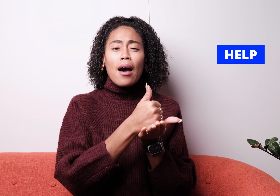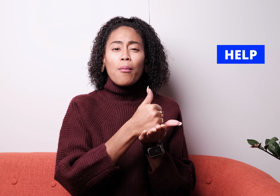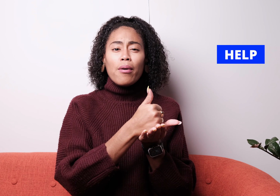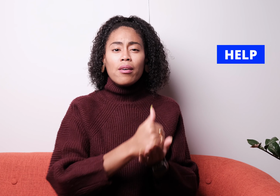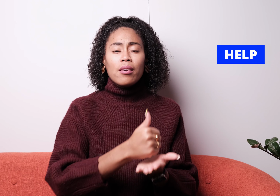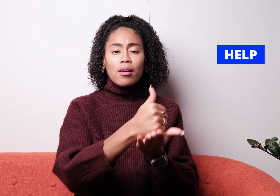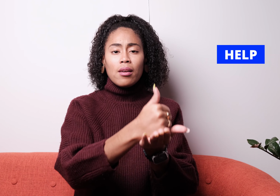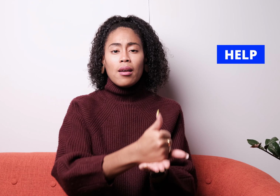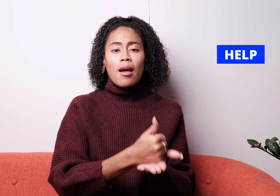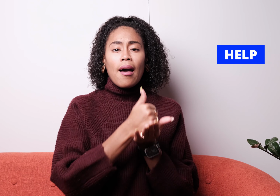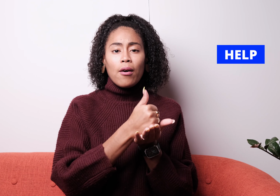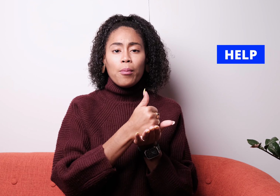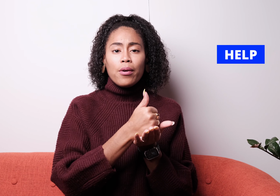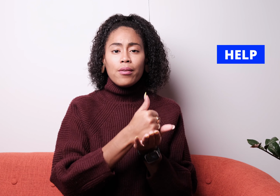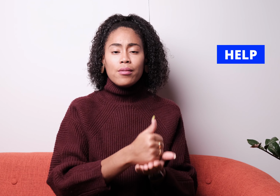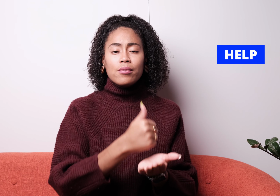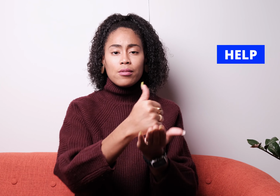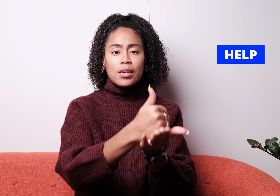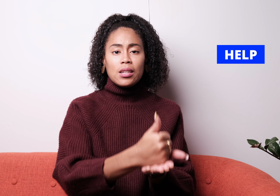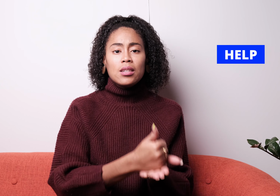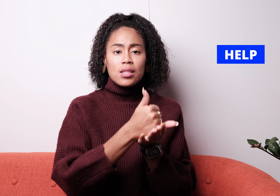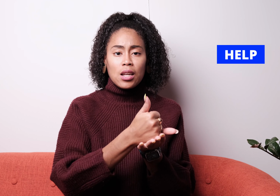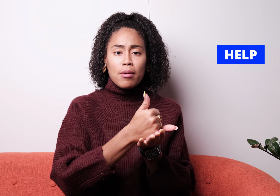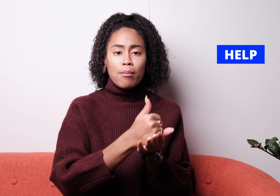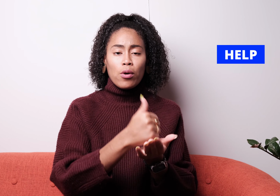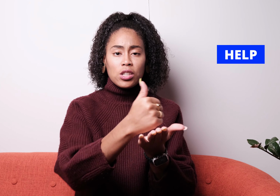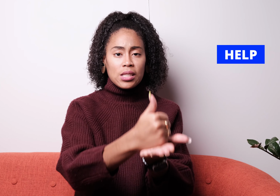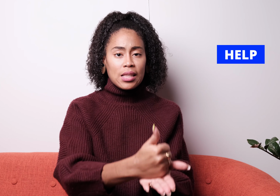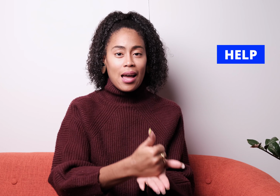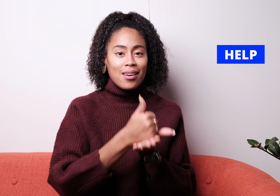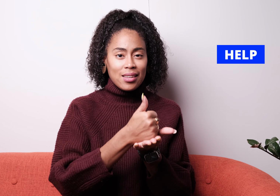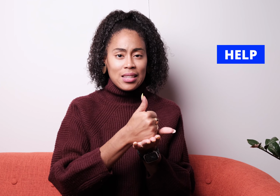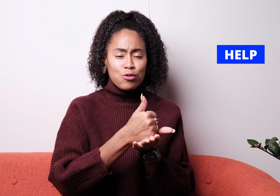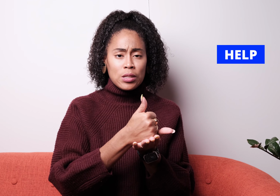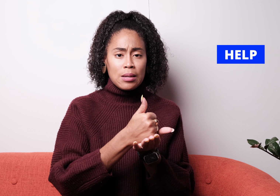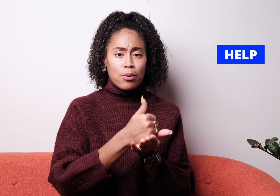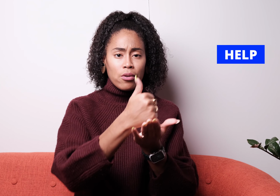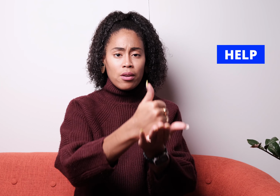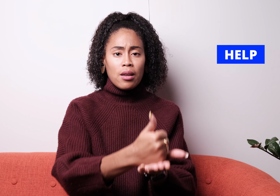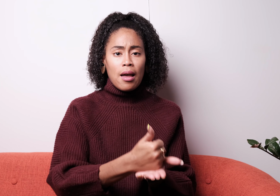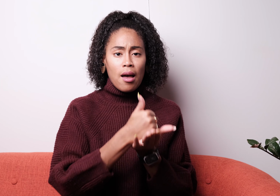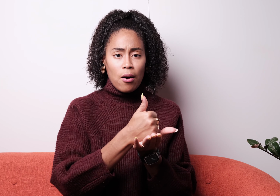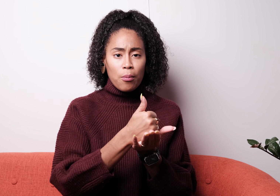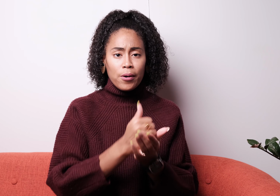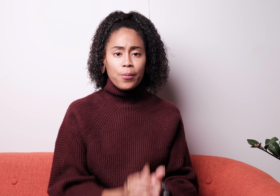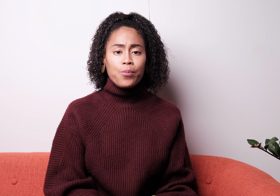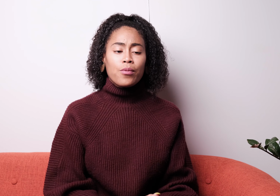Help. Help. Right? It's going to be important. Just like that. Real simple. Help.